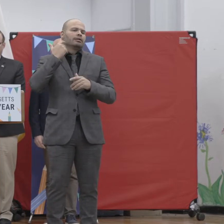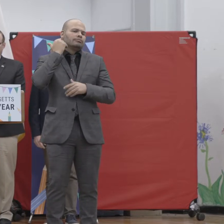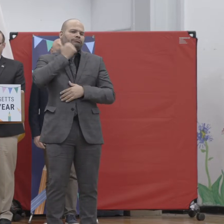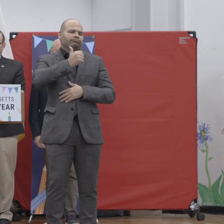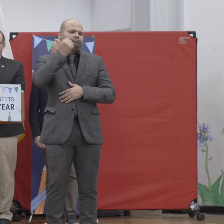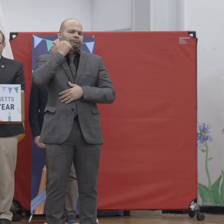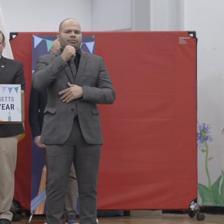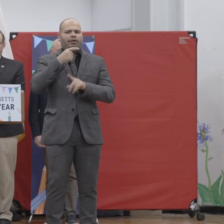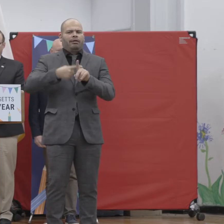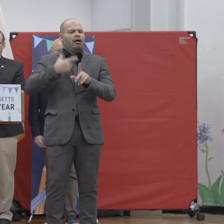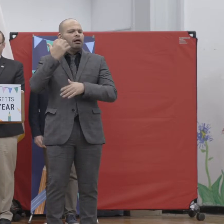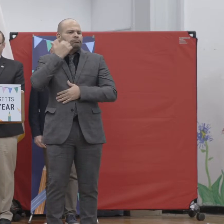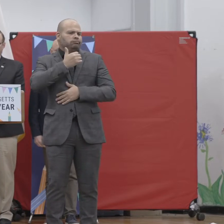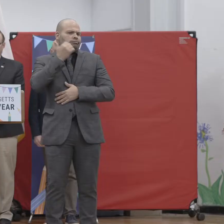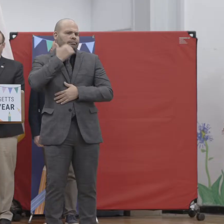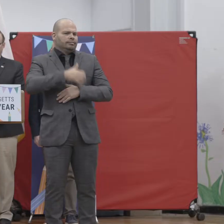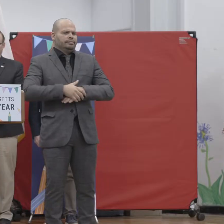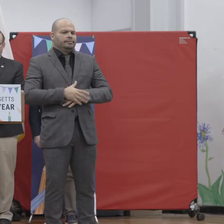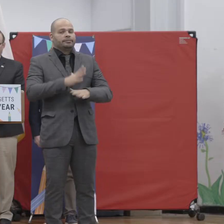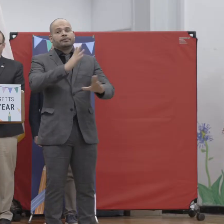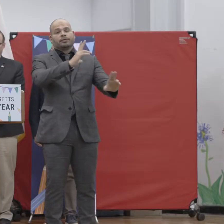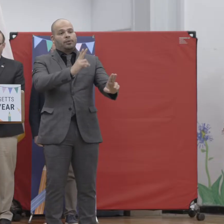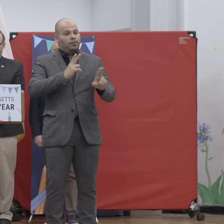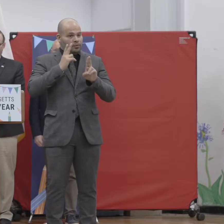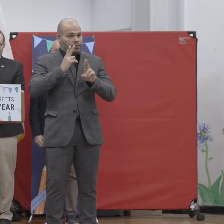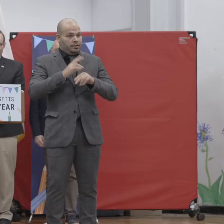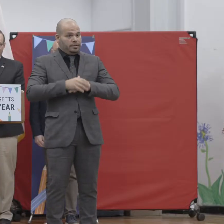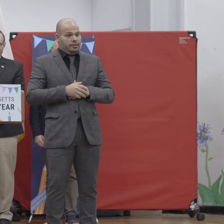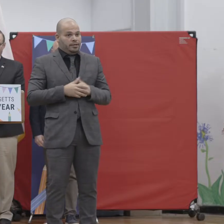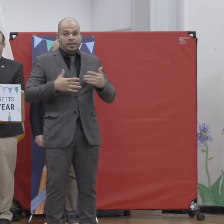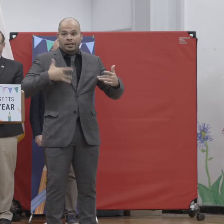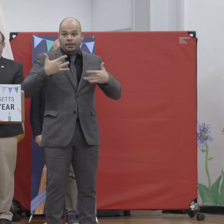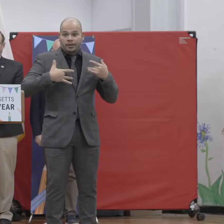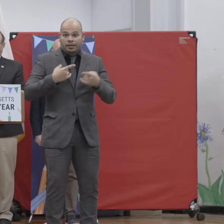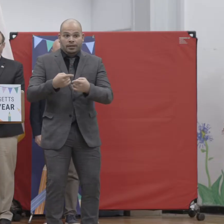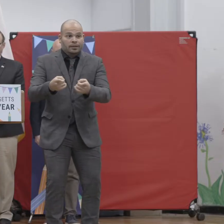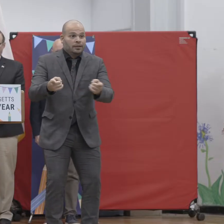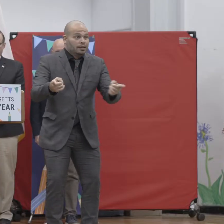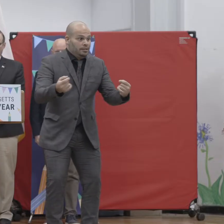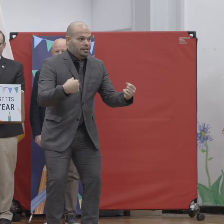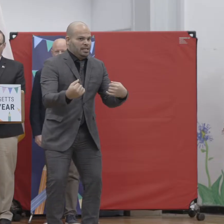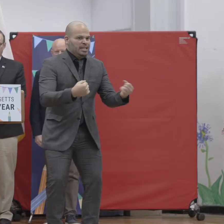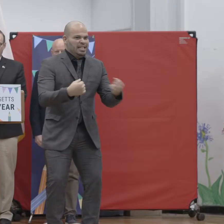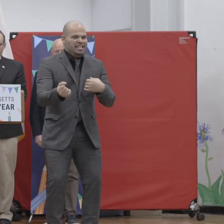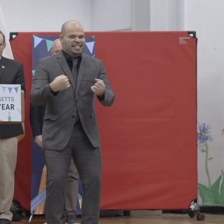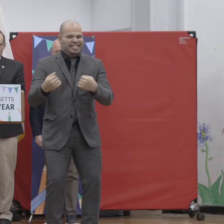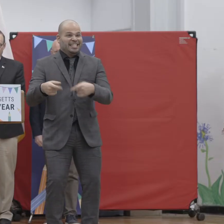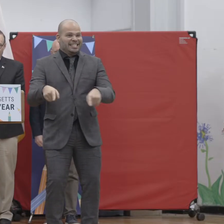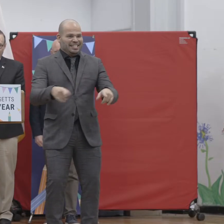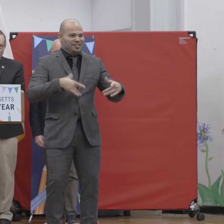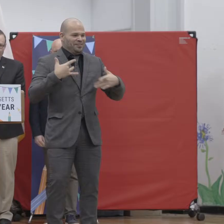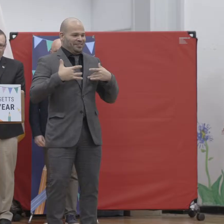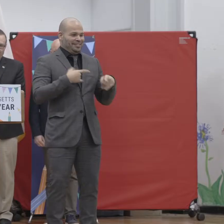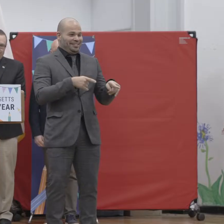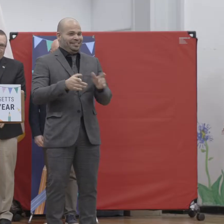be here, and I'm excited. Are you guys excited? Yeah? Yeah, you're like, huh, all right.